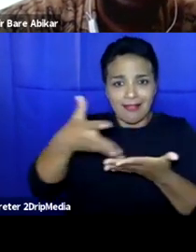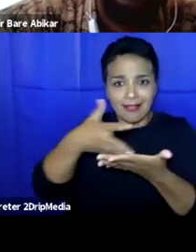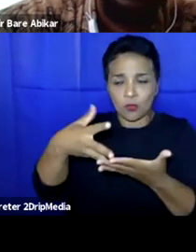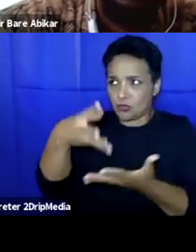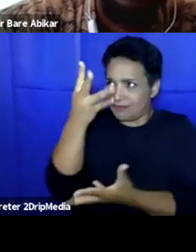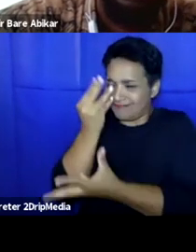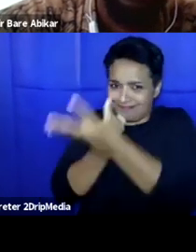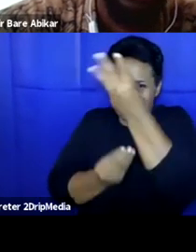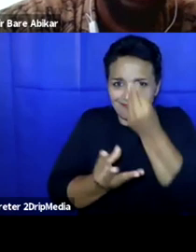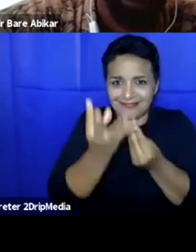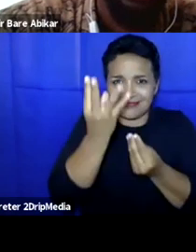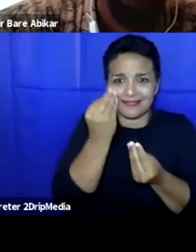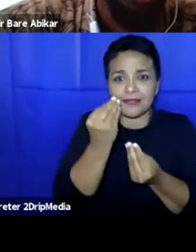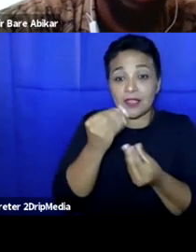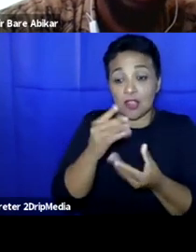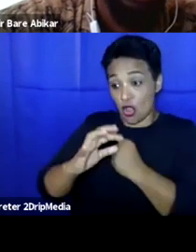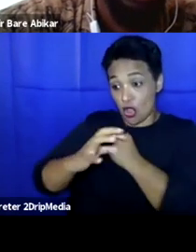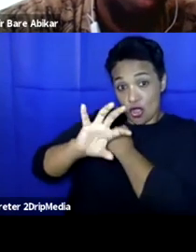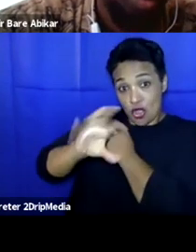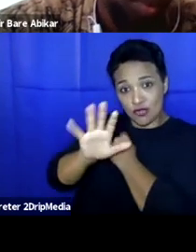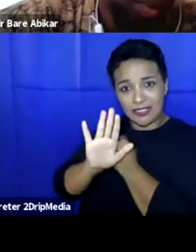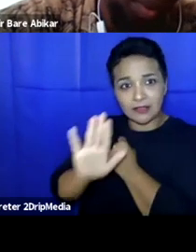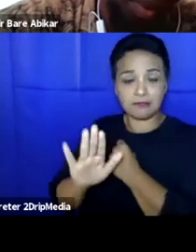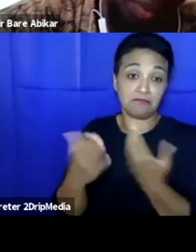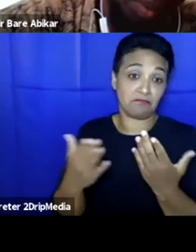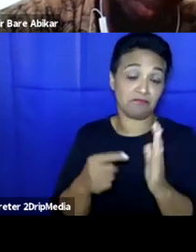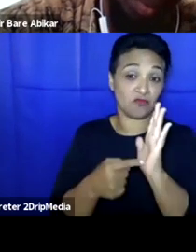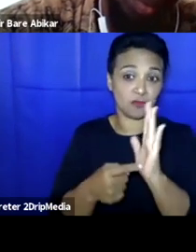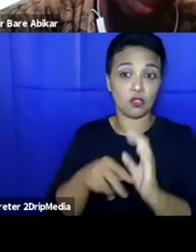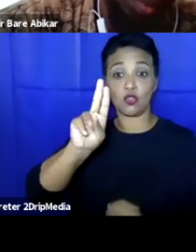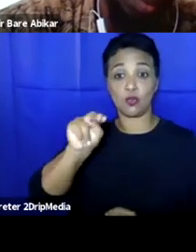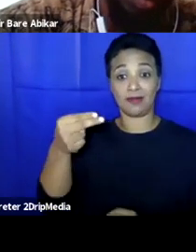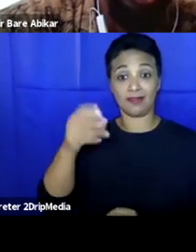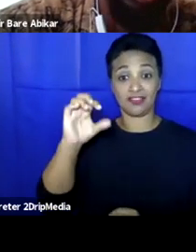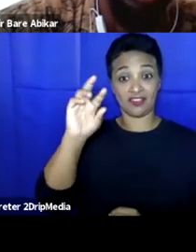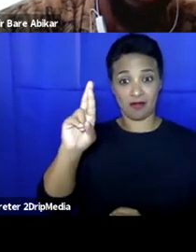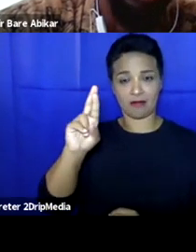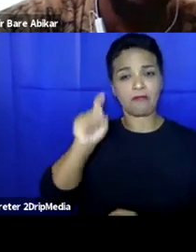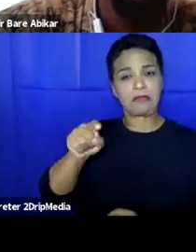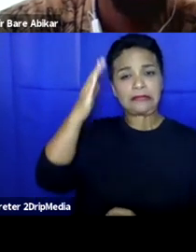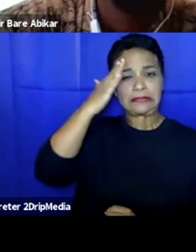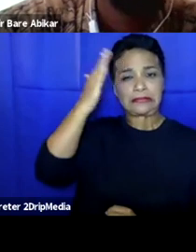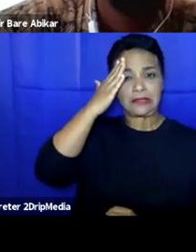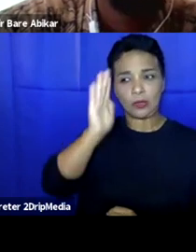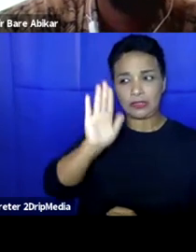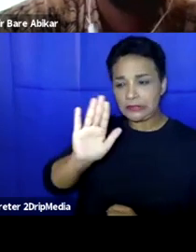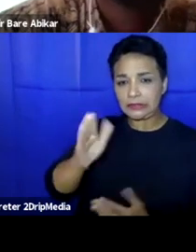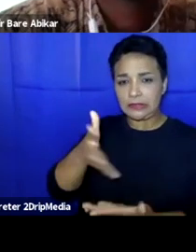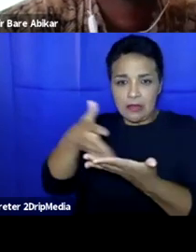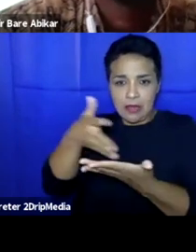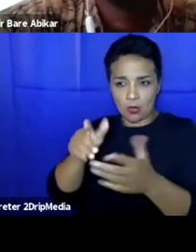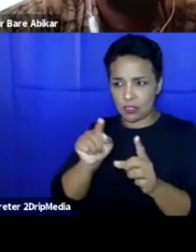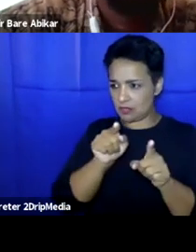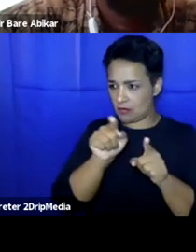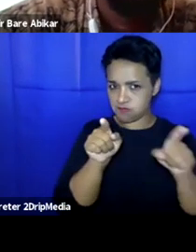their objectives, you could see UNHCR staff learning the language of diplomats of the various countries